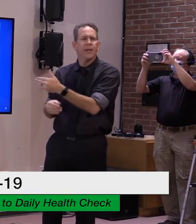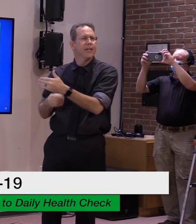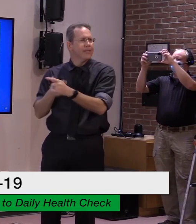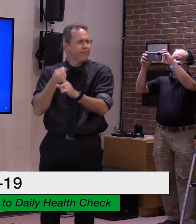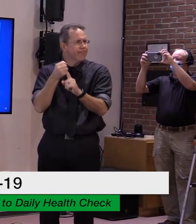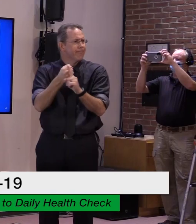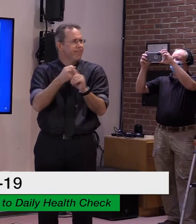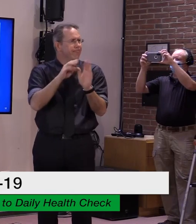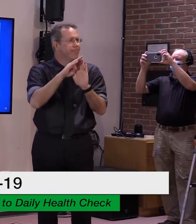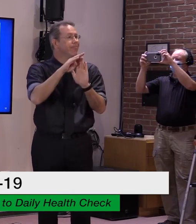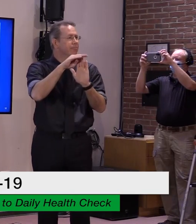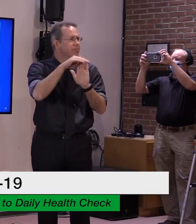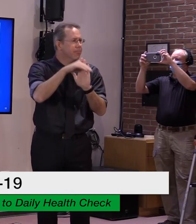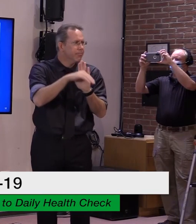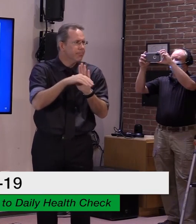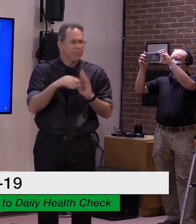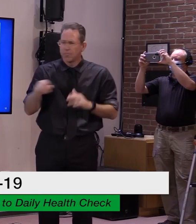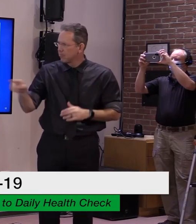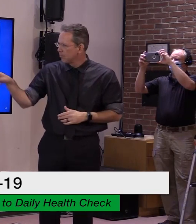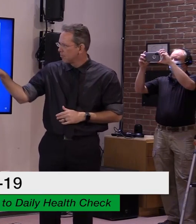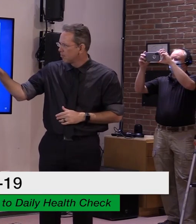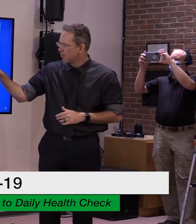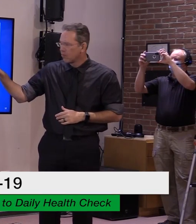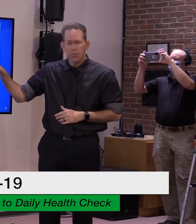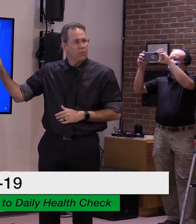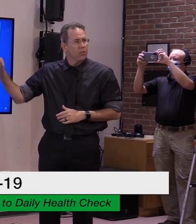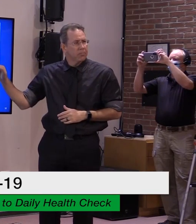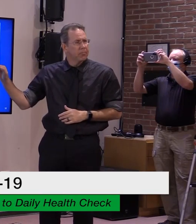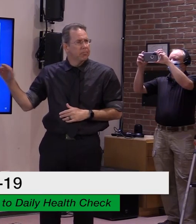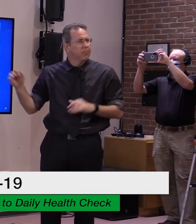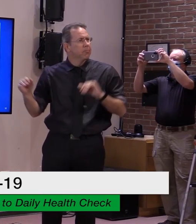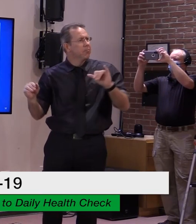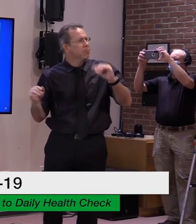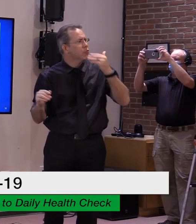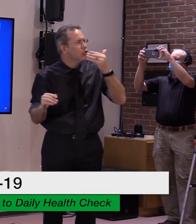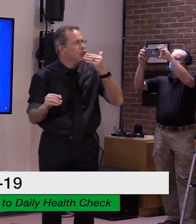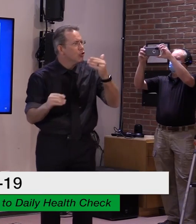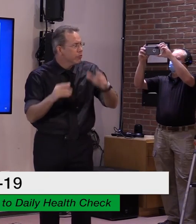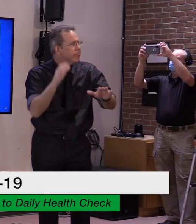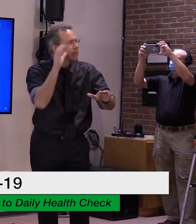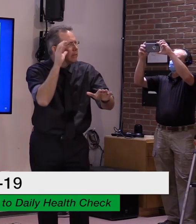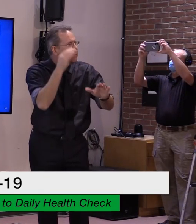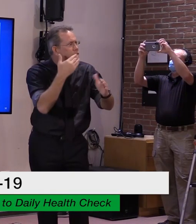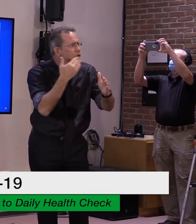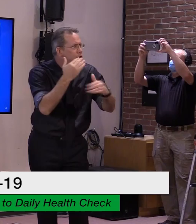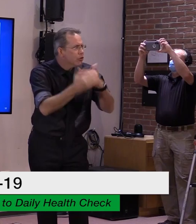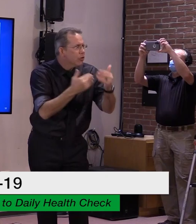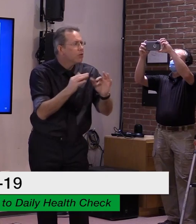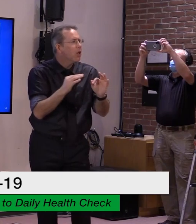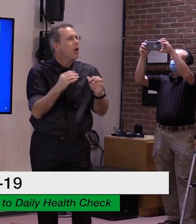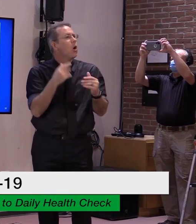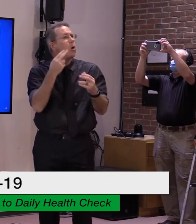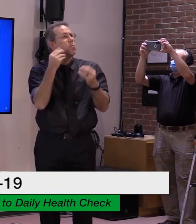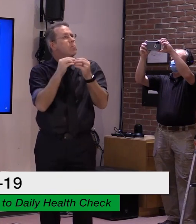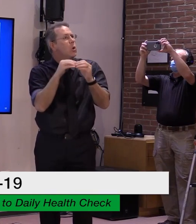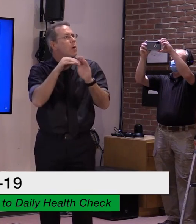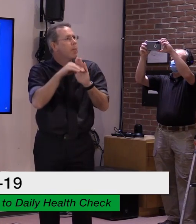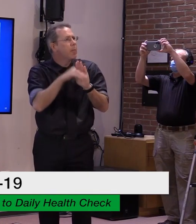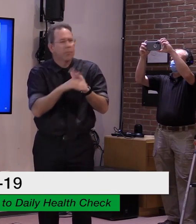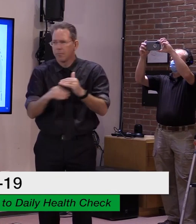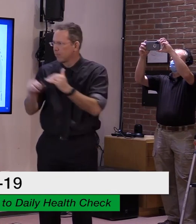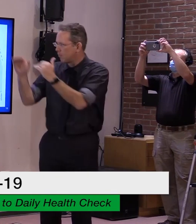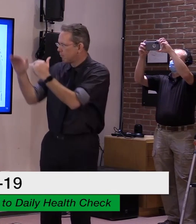today when we're sort of entering that first 10 day period they're actually lower than they have been in quite some time